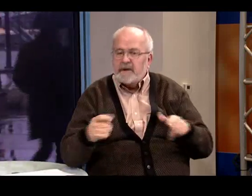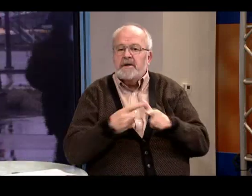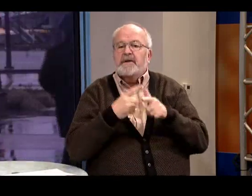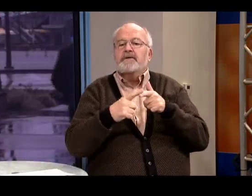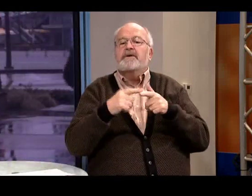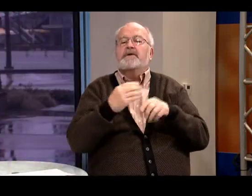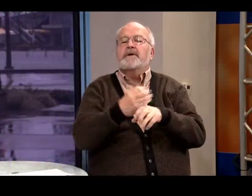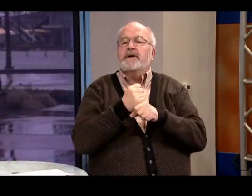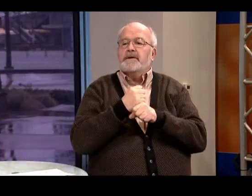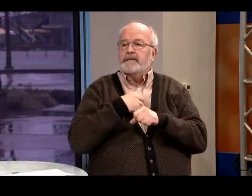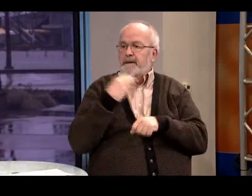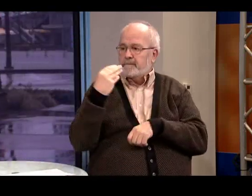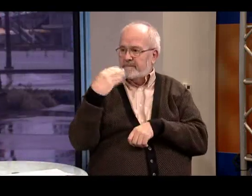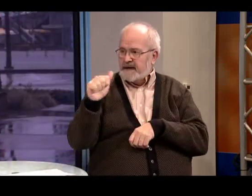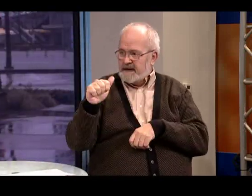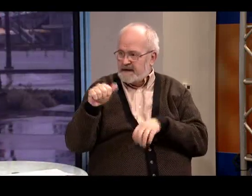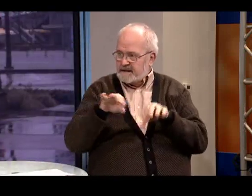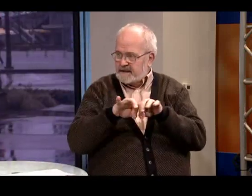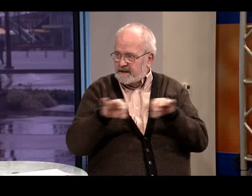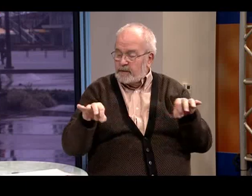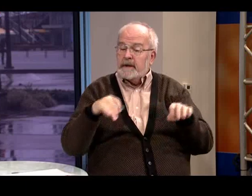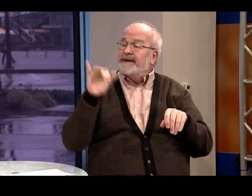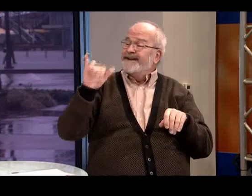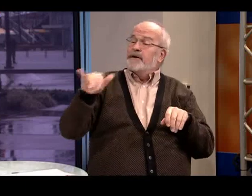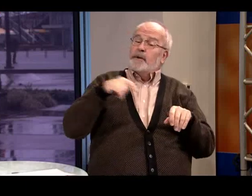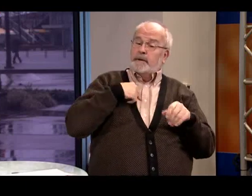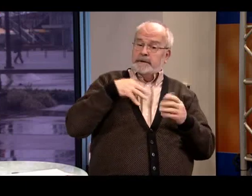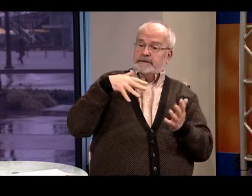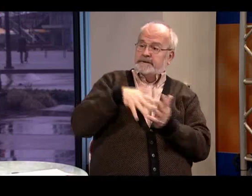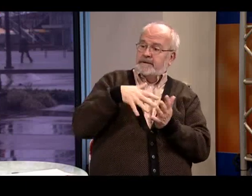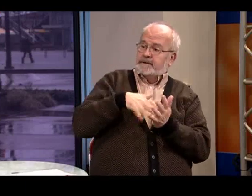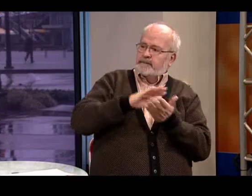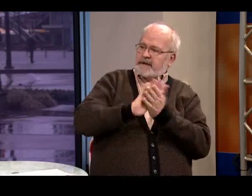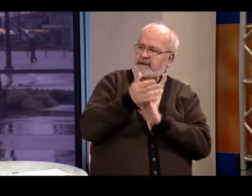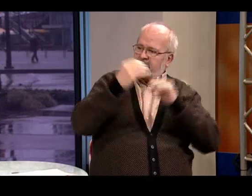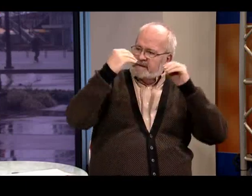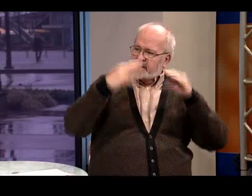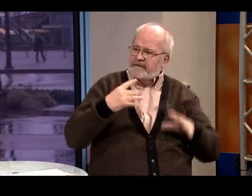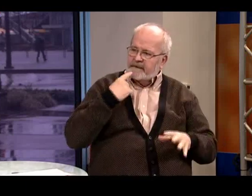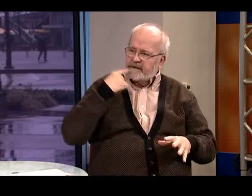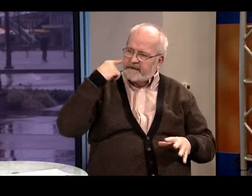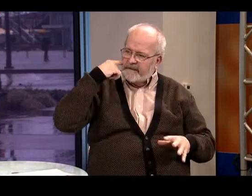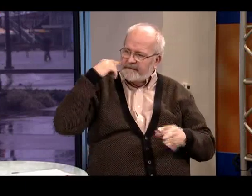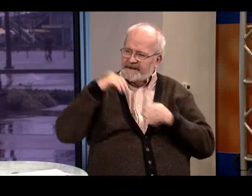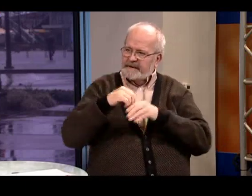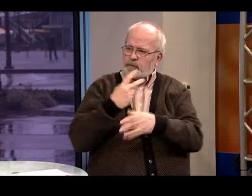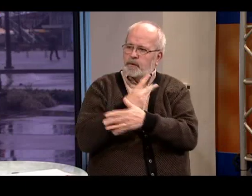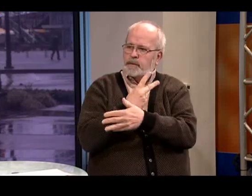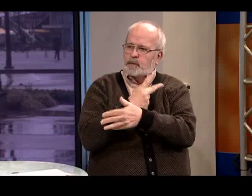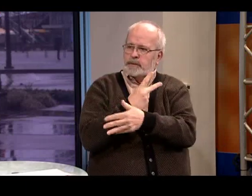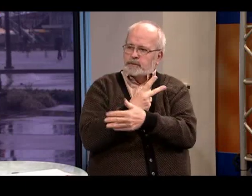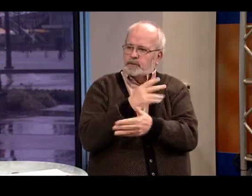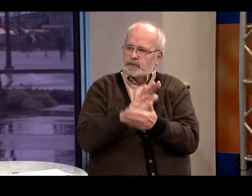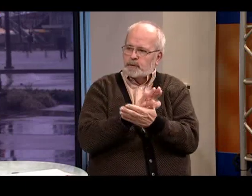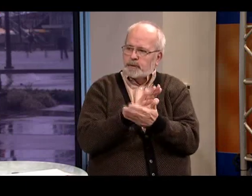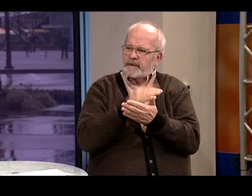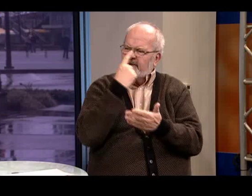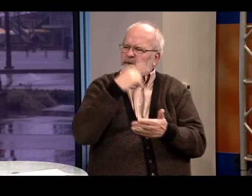While I was there, I got my BA, and I got my master's. I was studying to become a teacher of the deaf, so I was in the